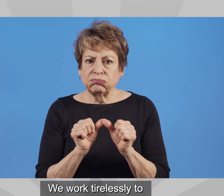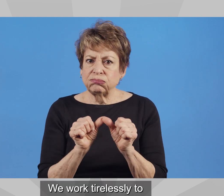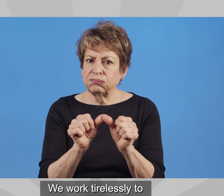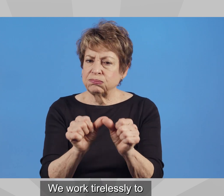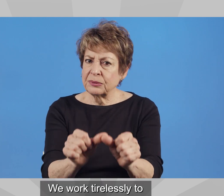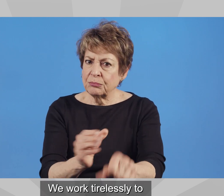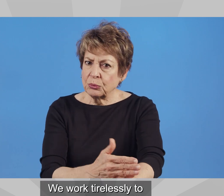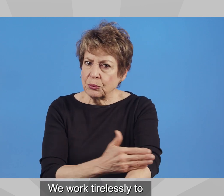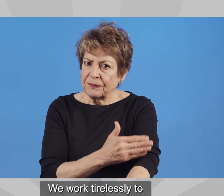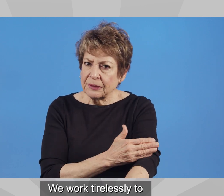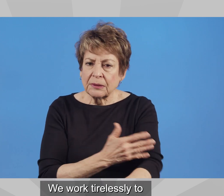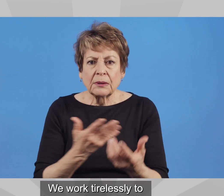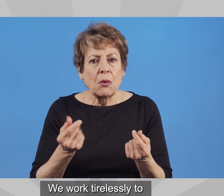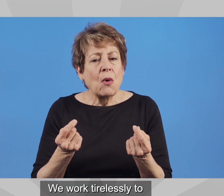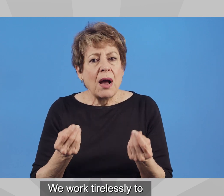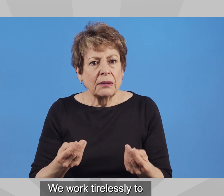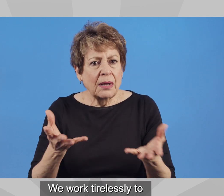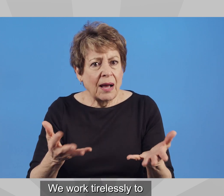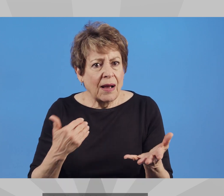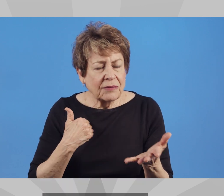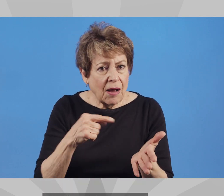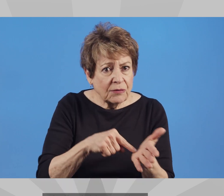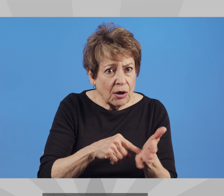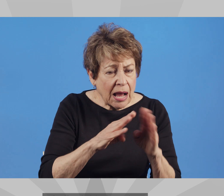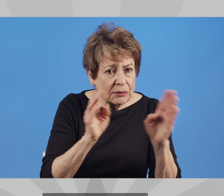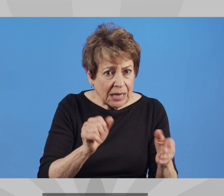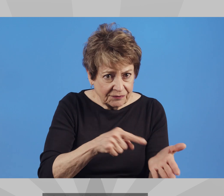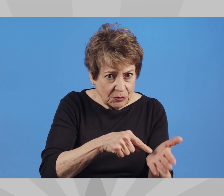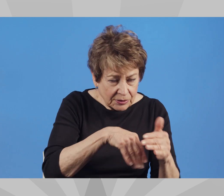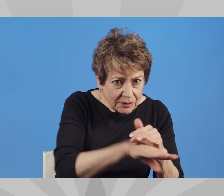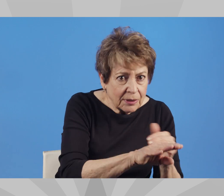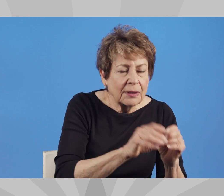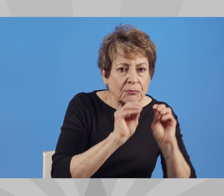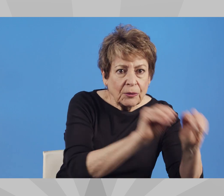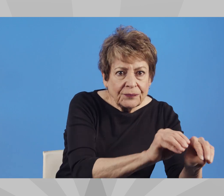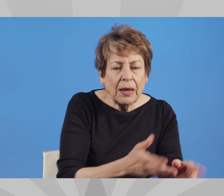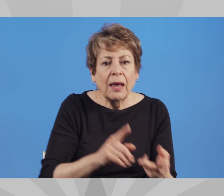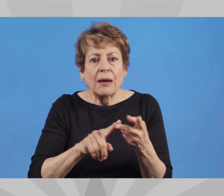We work tirelessly to improve the availability of affordable housing,